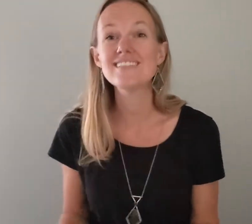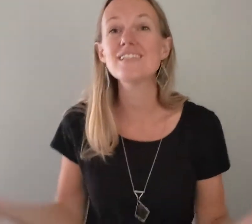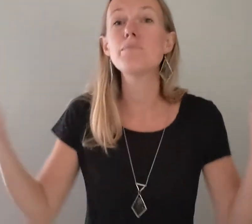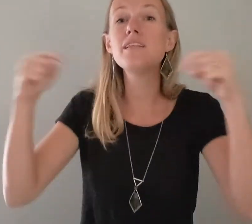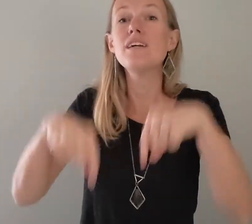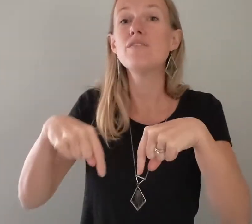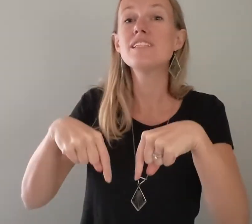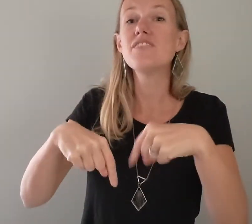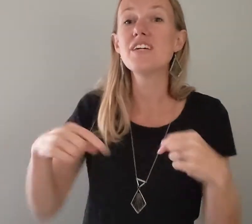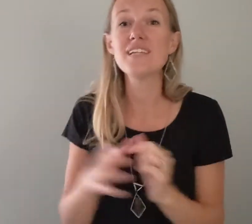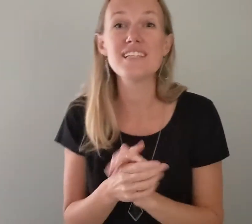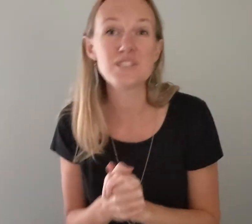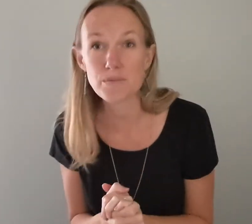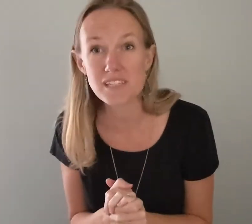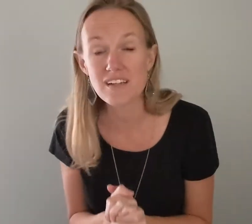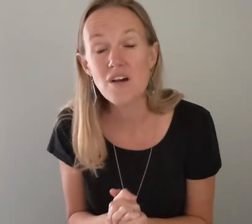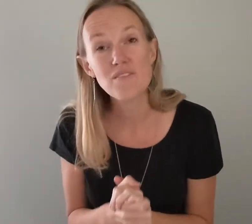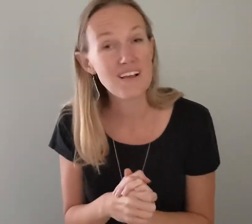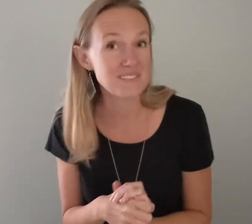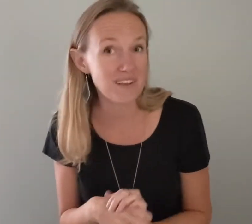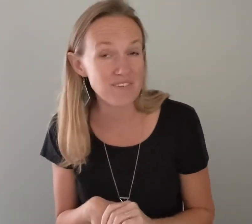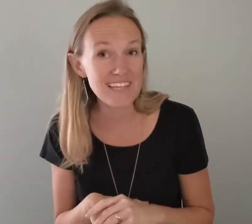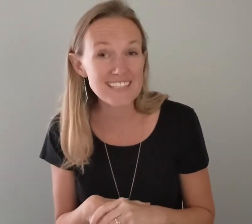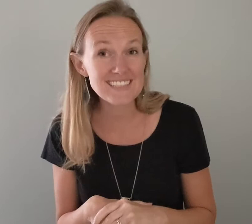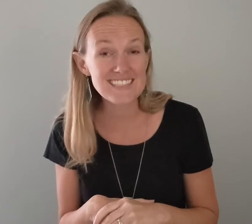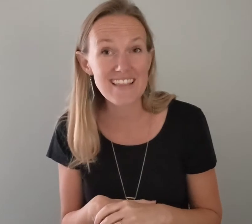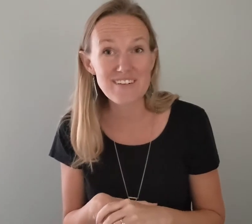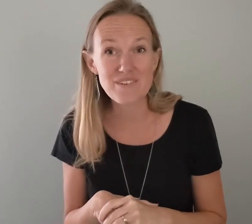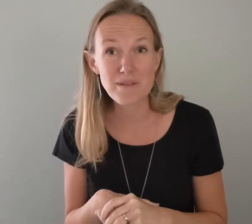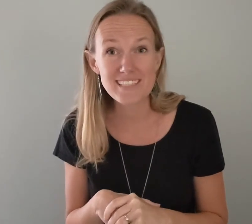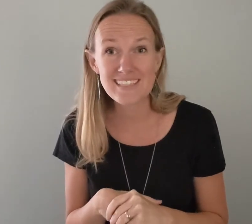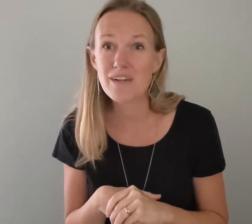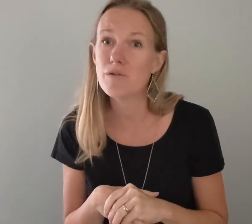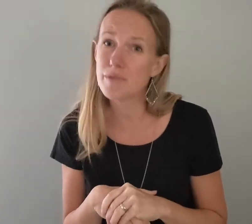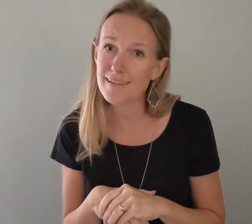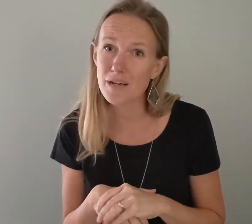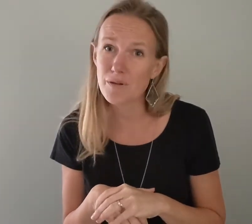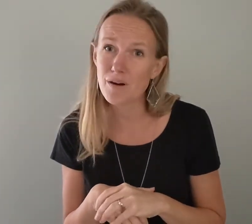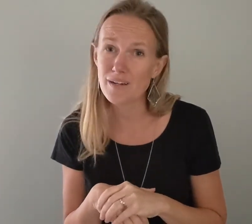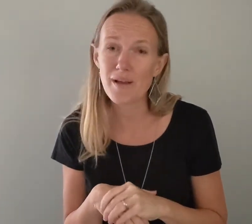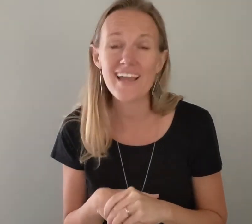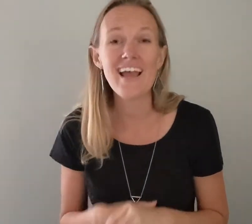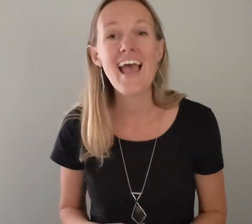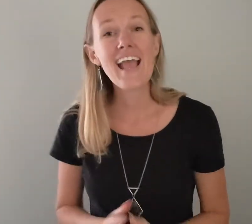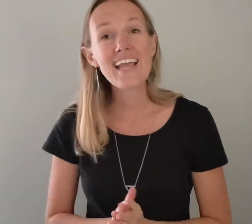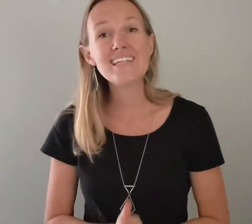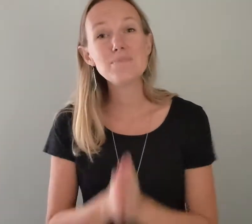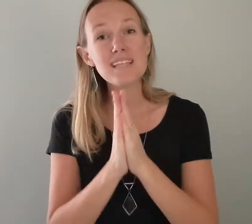Look below this video in the description for lots of helpful links to other information that will really help you on your way. And